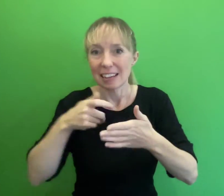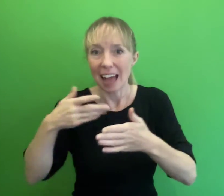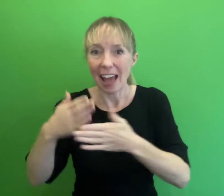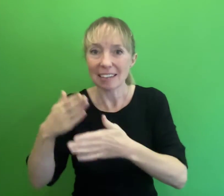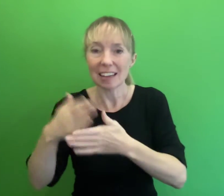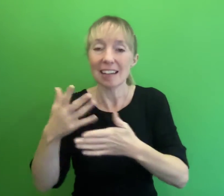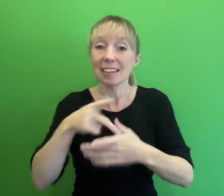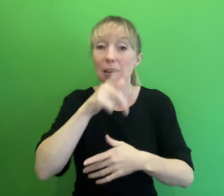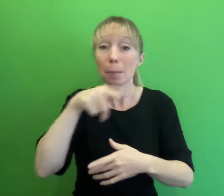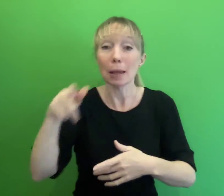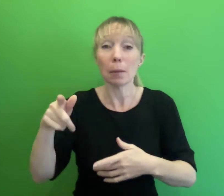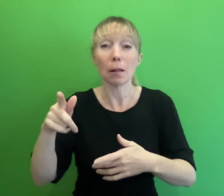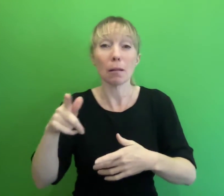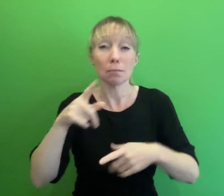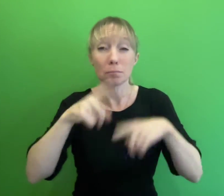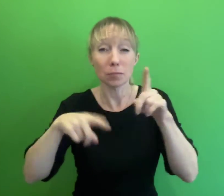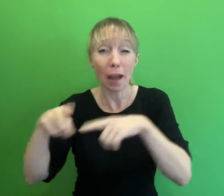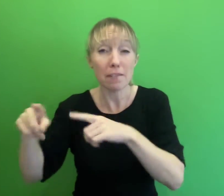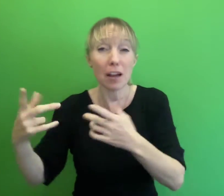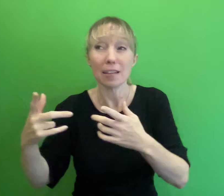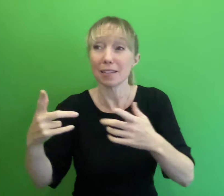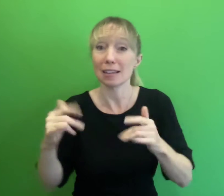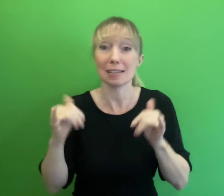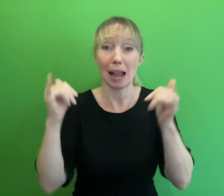and celebrated. Retreat participant.